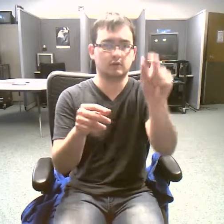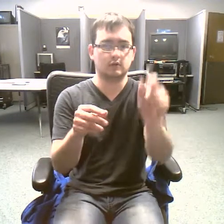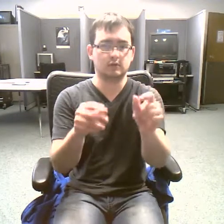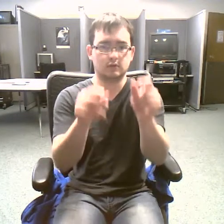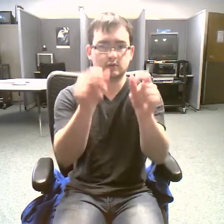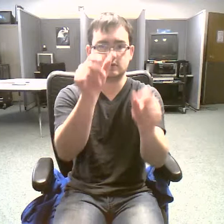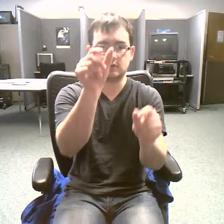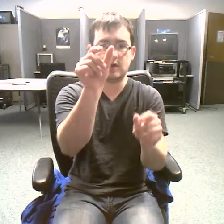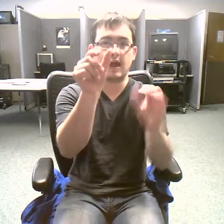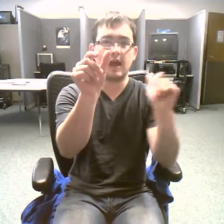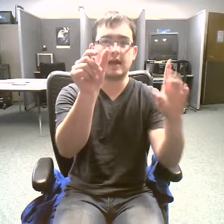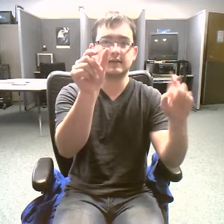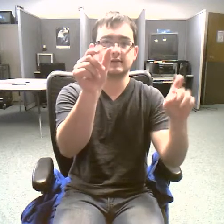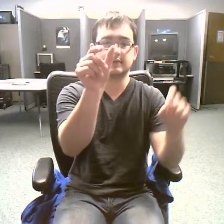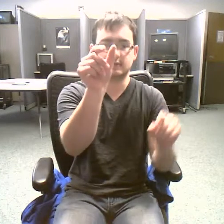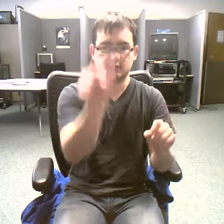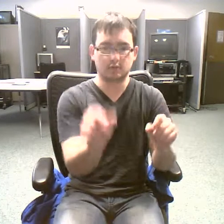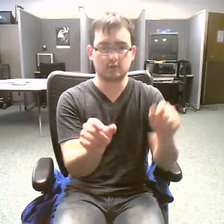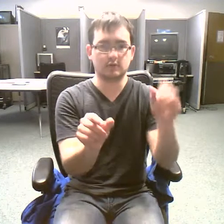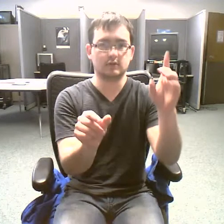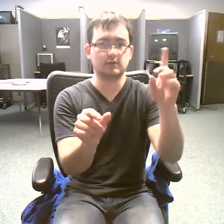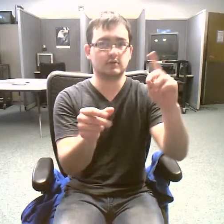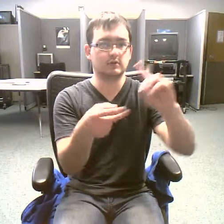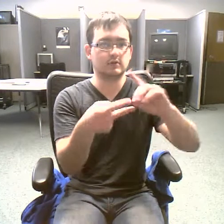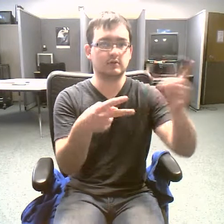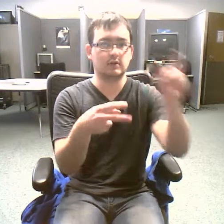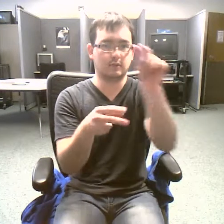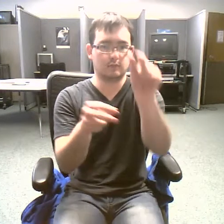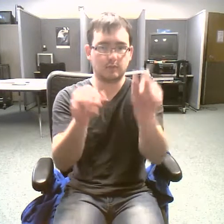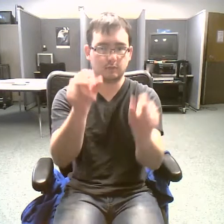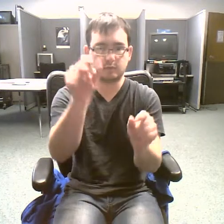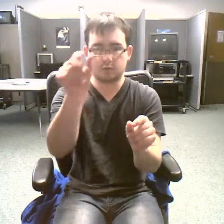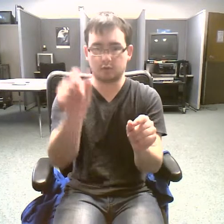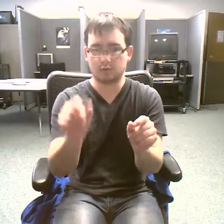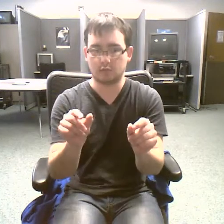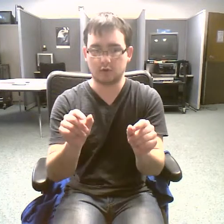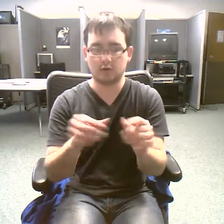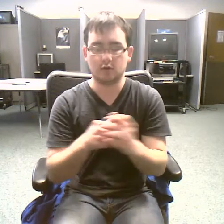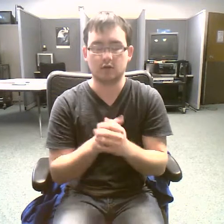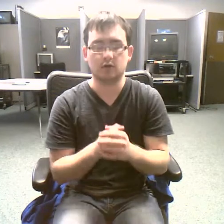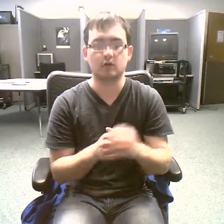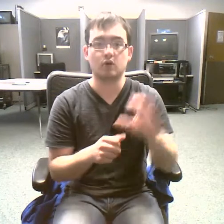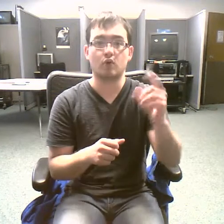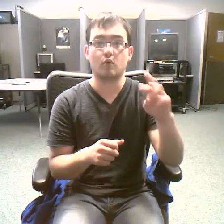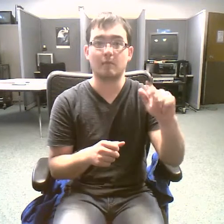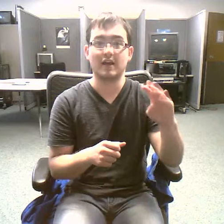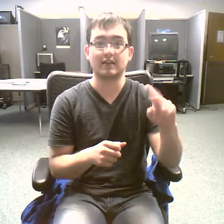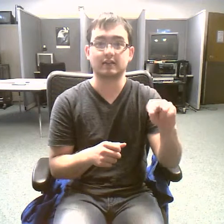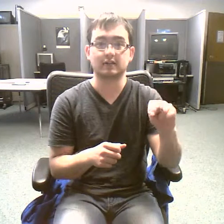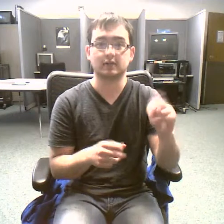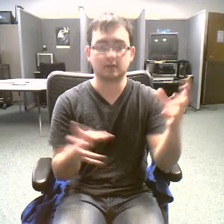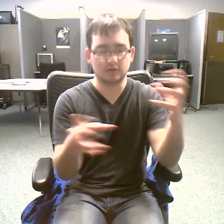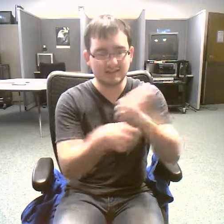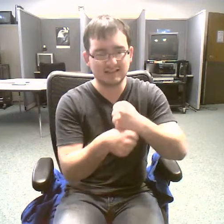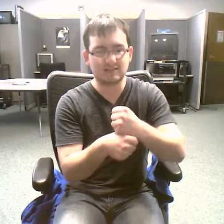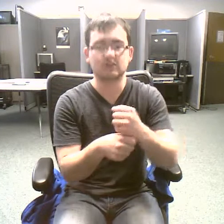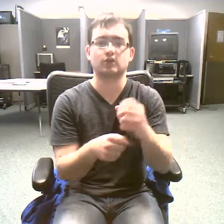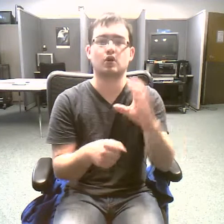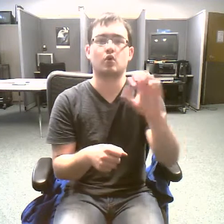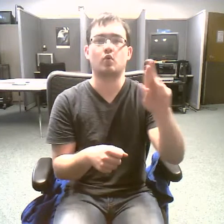DNA. The DNA, the chromatin, has now condensed into chromosomes. 2 strands of a